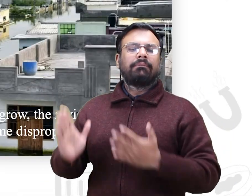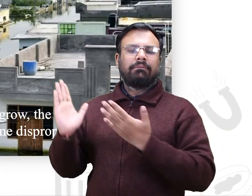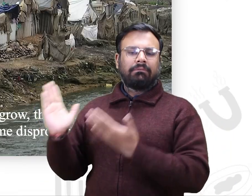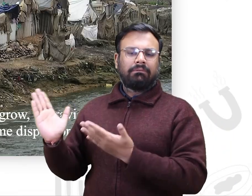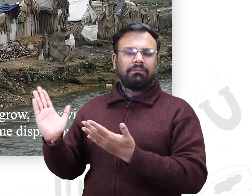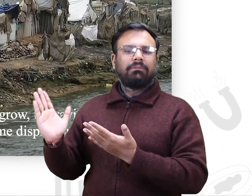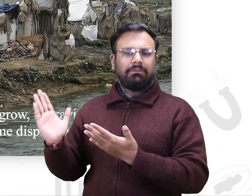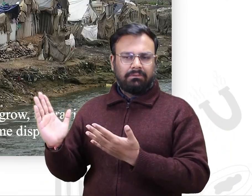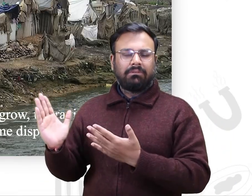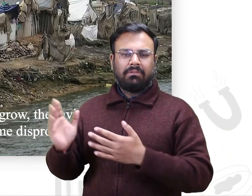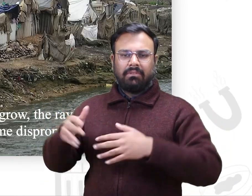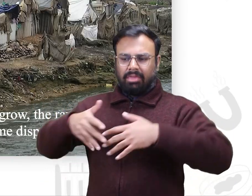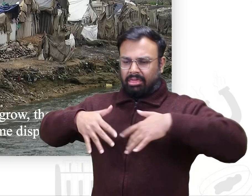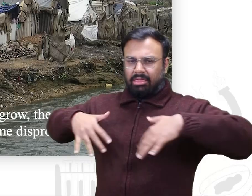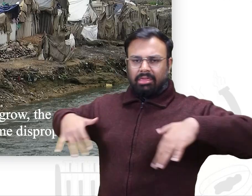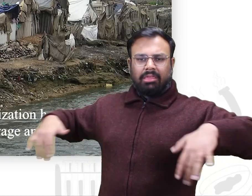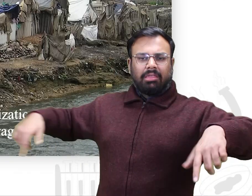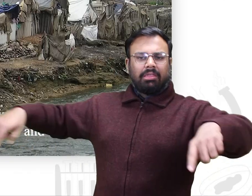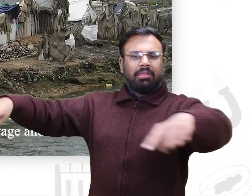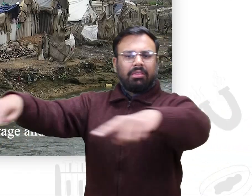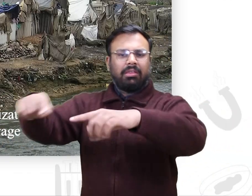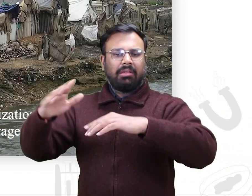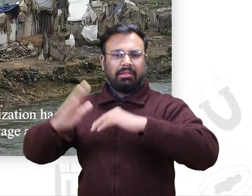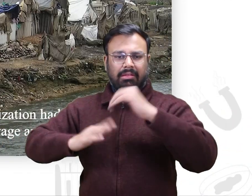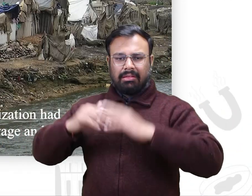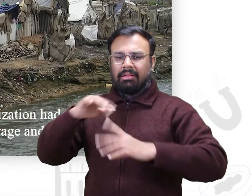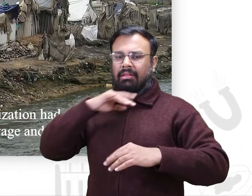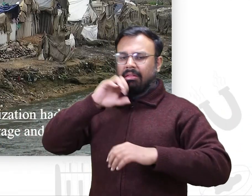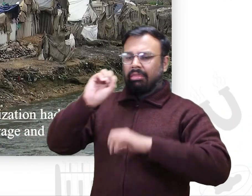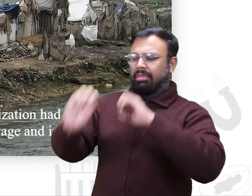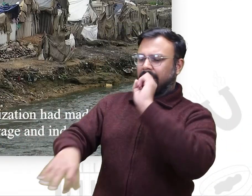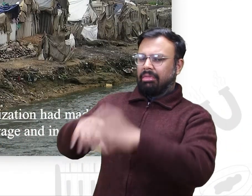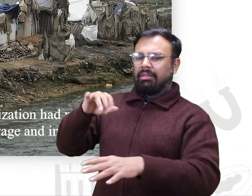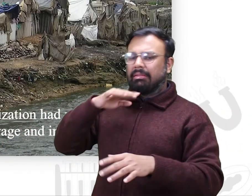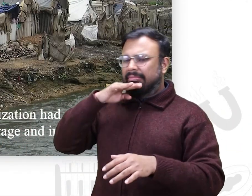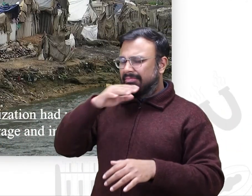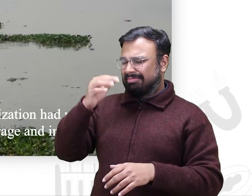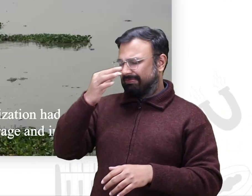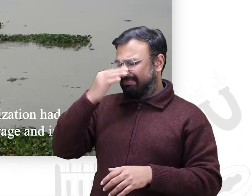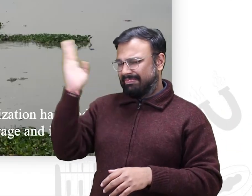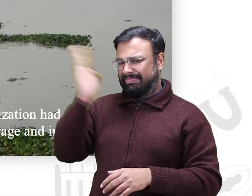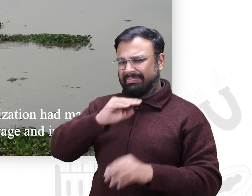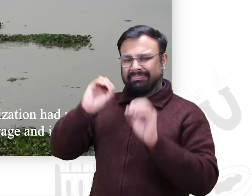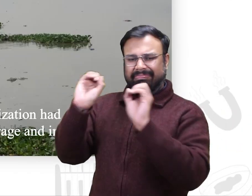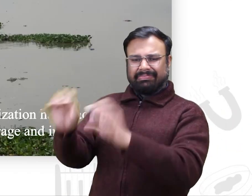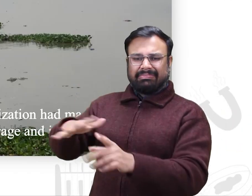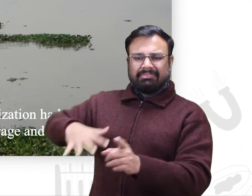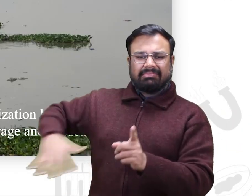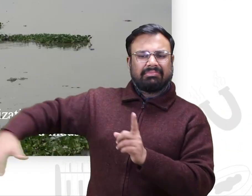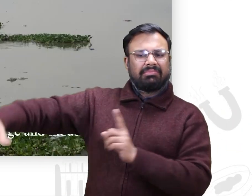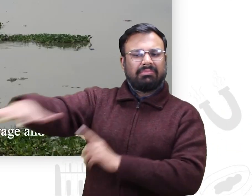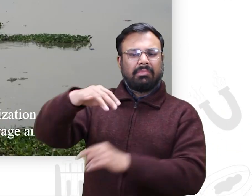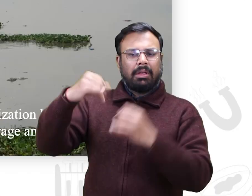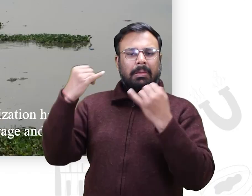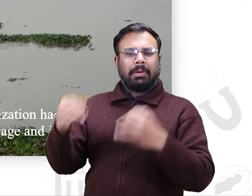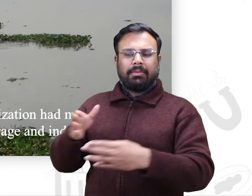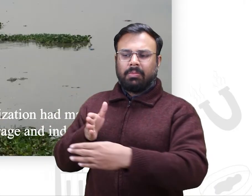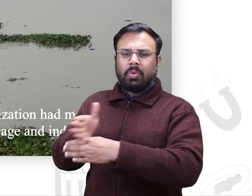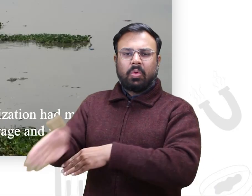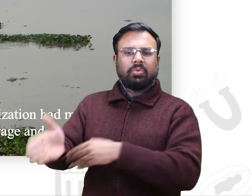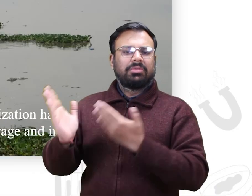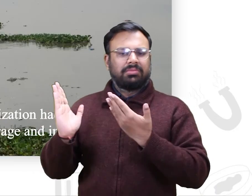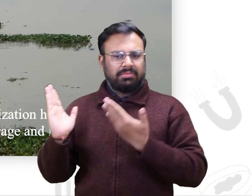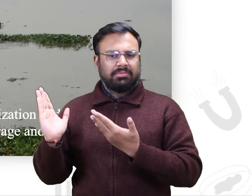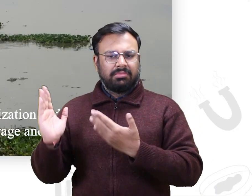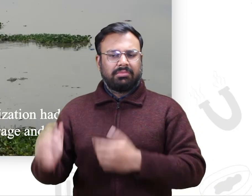cities become disproportionately large. This fast rate of urbanization and industrialization had made the lakes of Hyderabad the